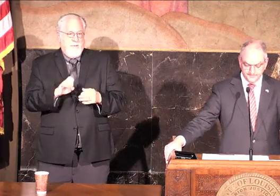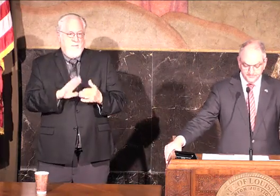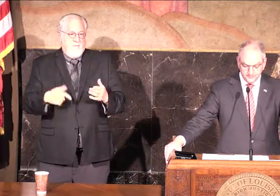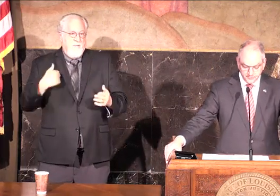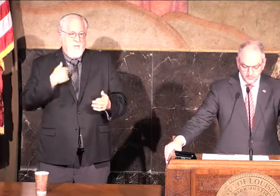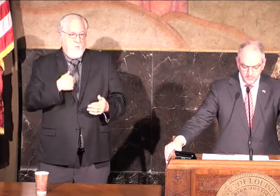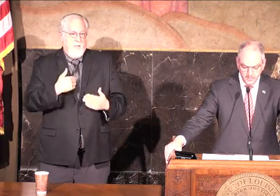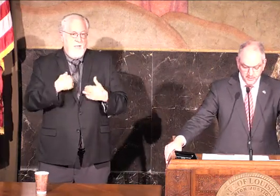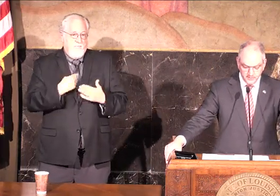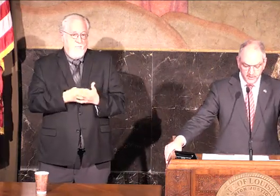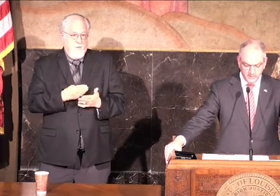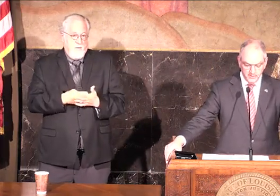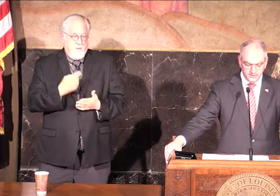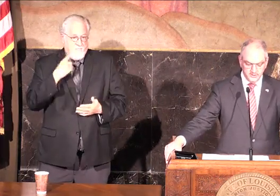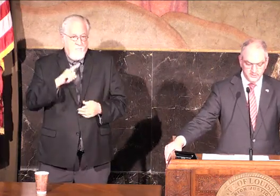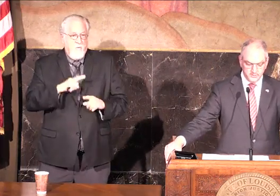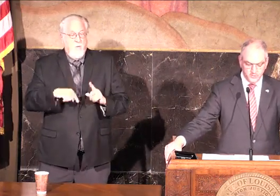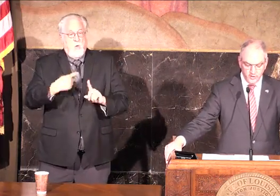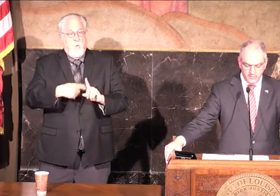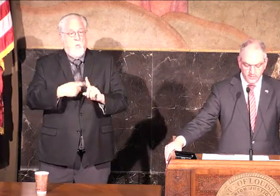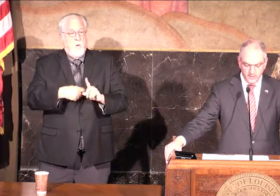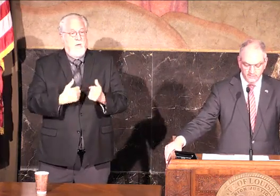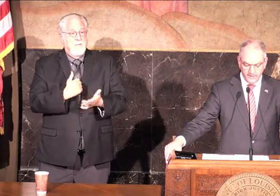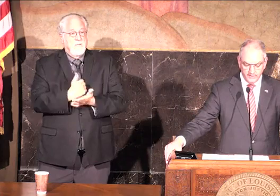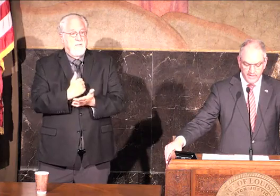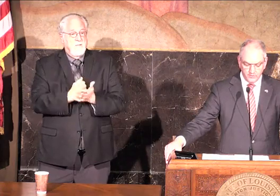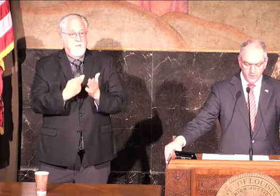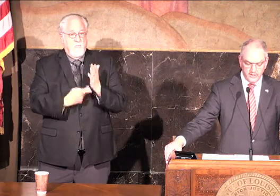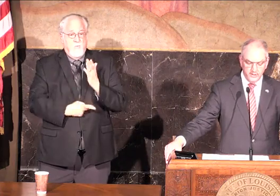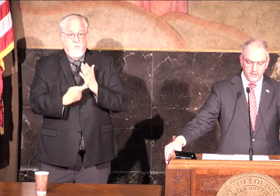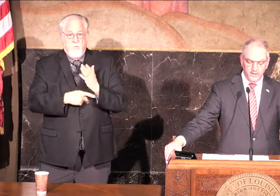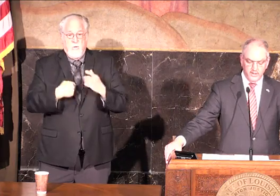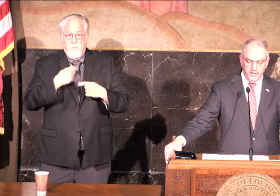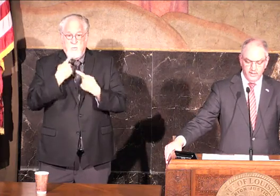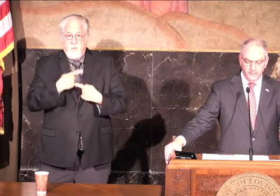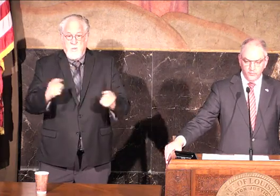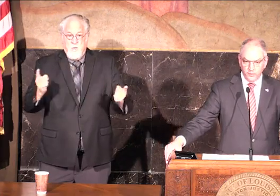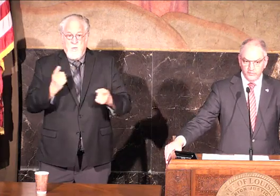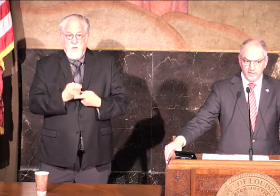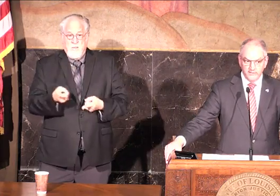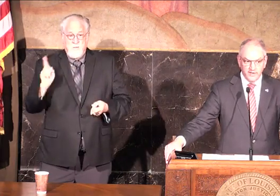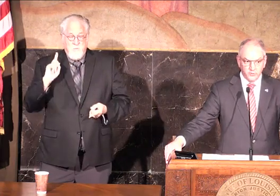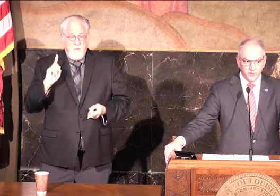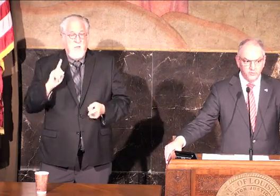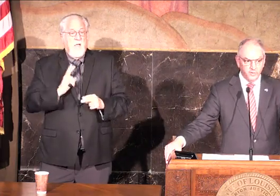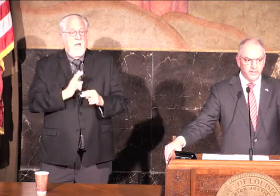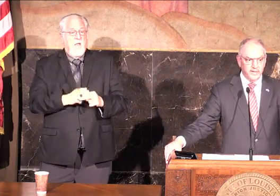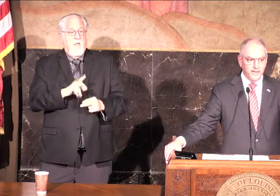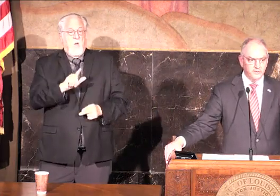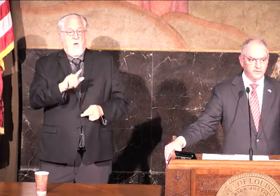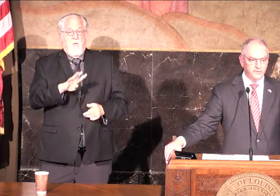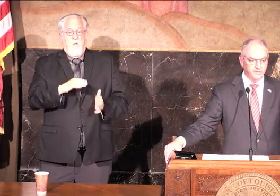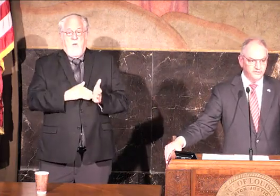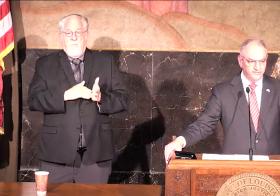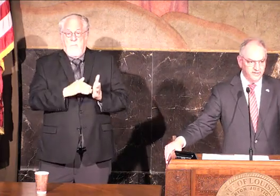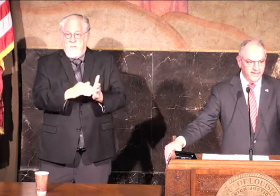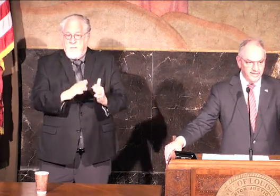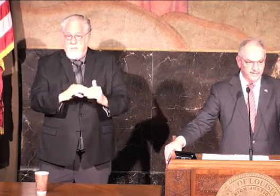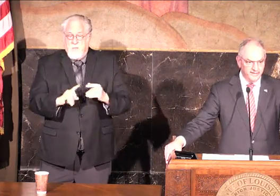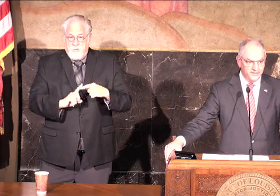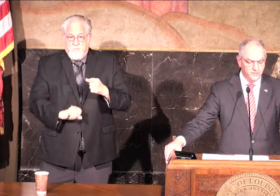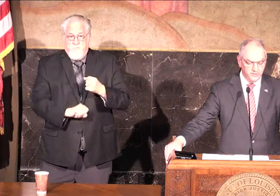fund, but the rental assistance program that we unveiled last week, we've identified $24 million to